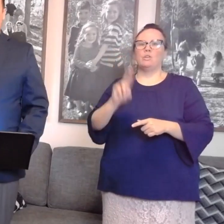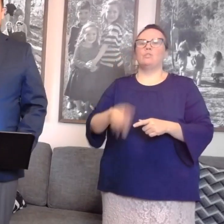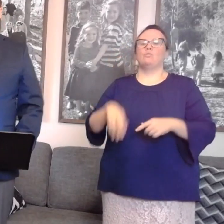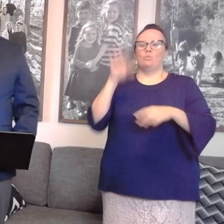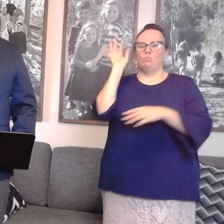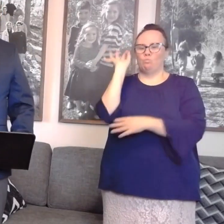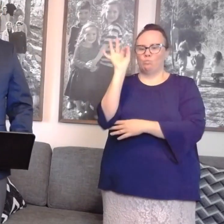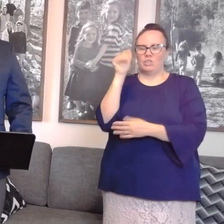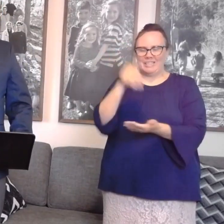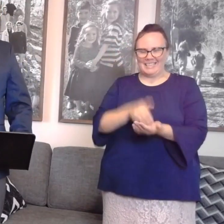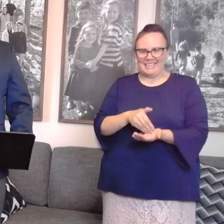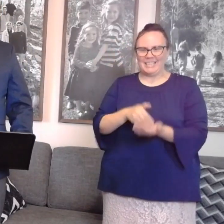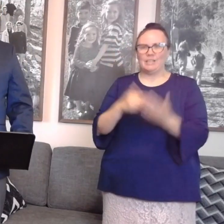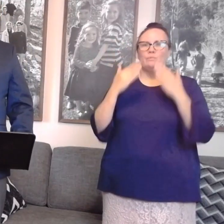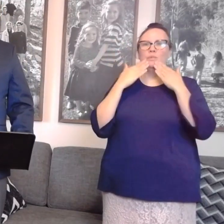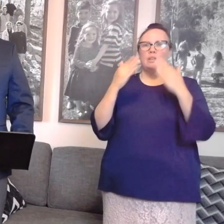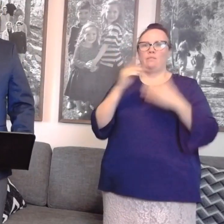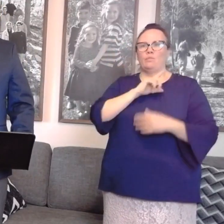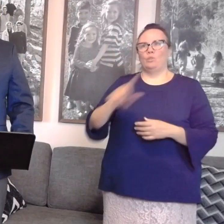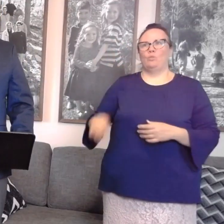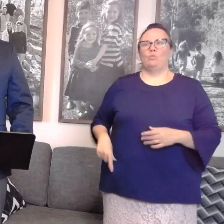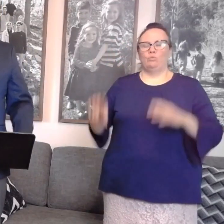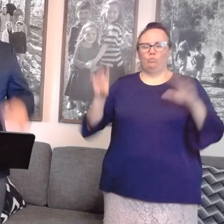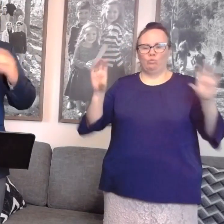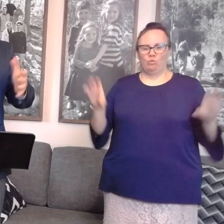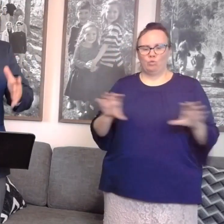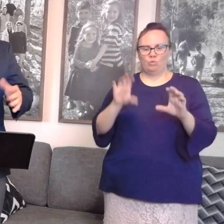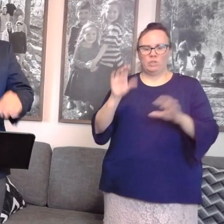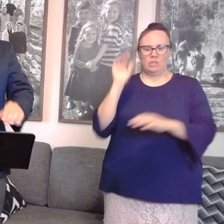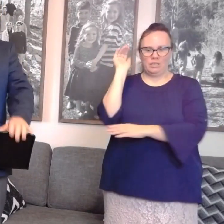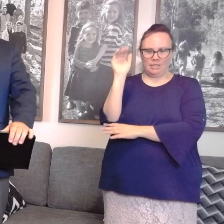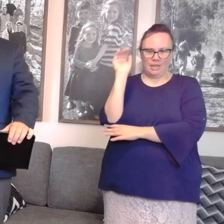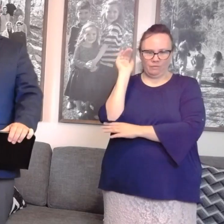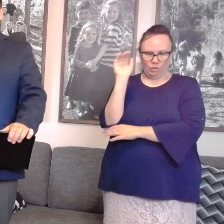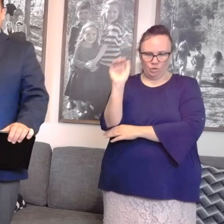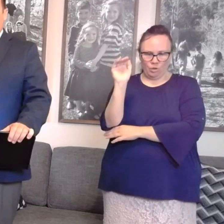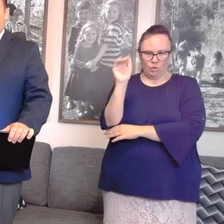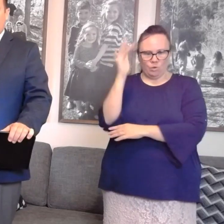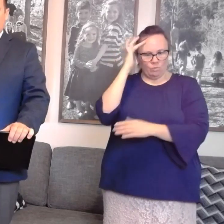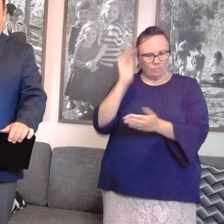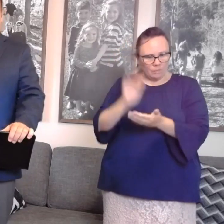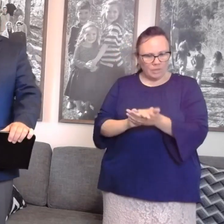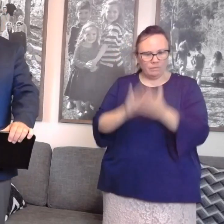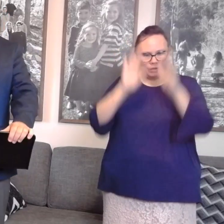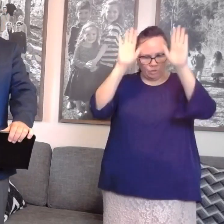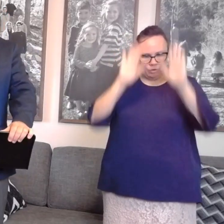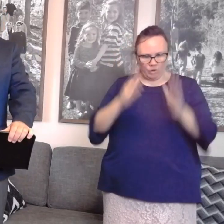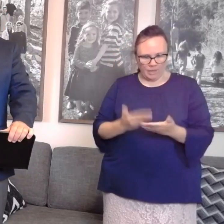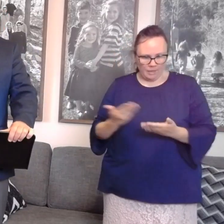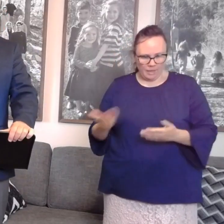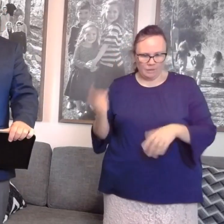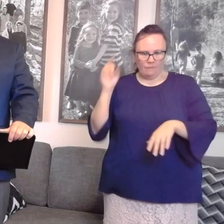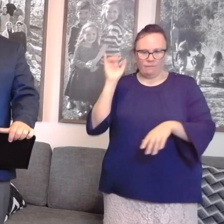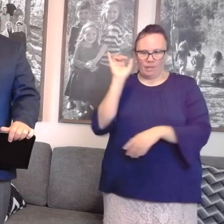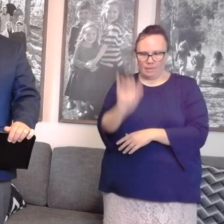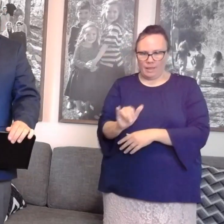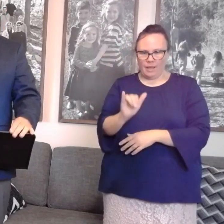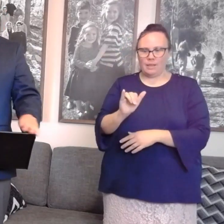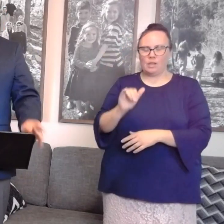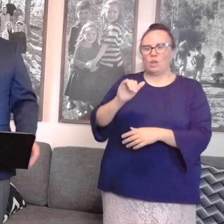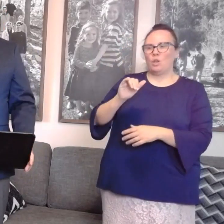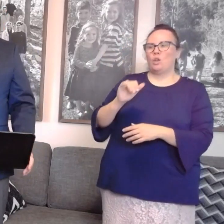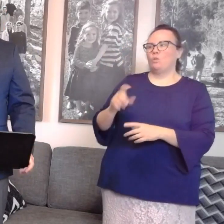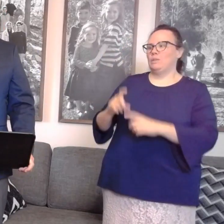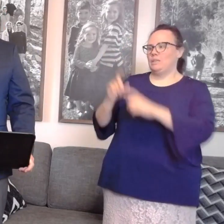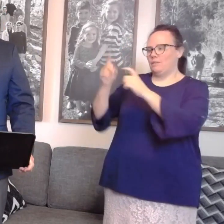forward to what the Lord is going to use him to do for us this morning, this afternoon, and believing great things for that. I'm going to turn it over to Brother Greg.